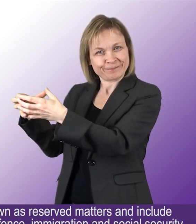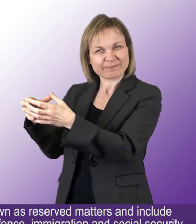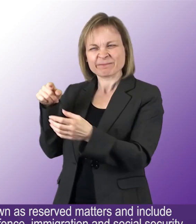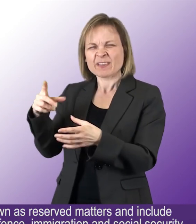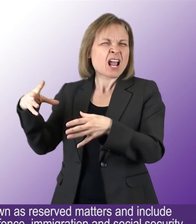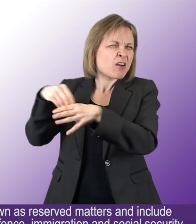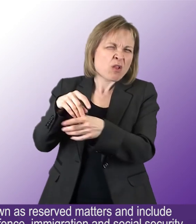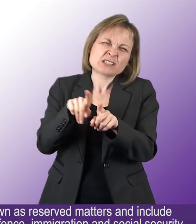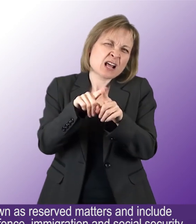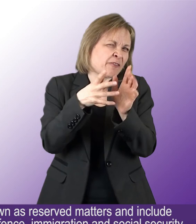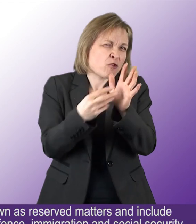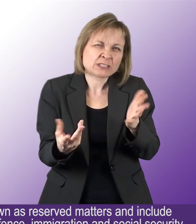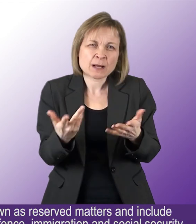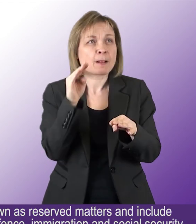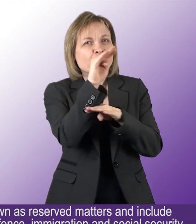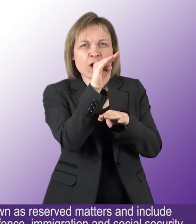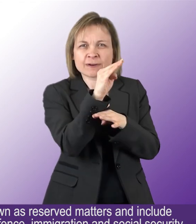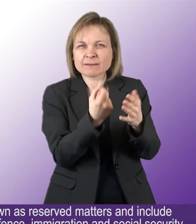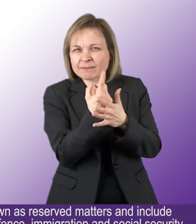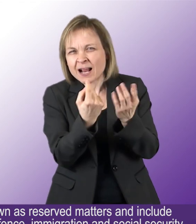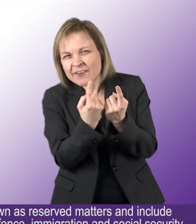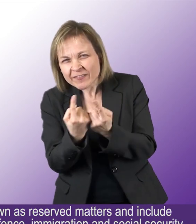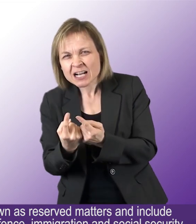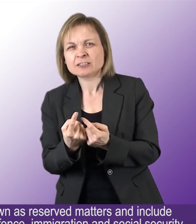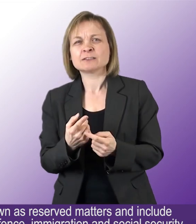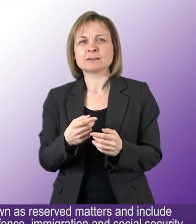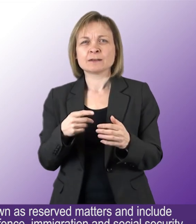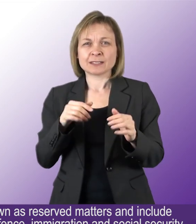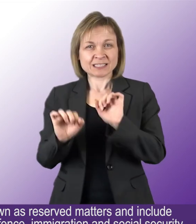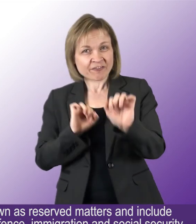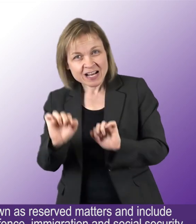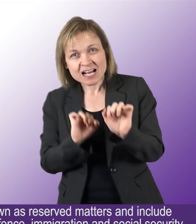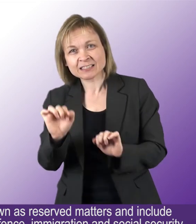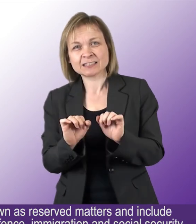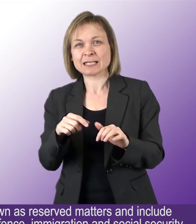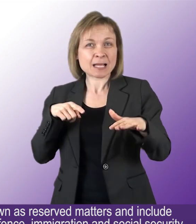and include foreign affairs, defence, immigration and social security.